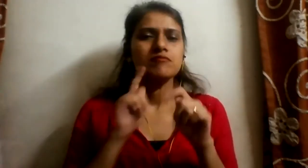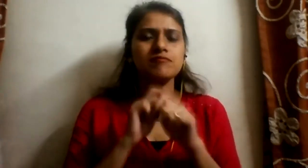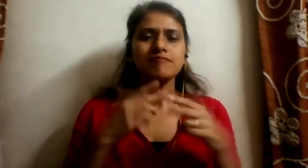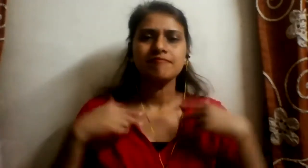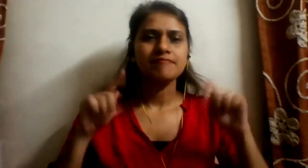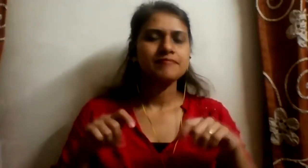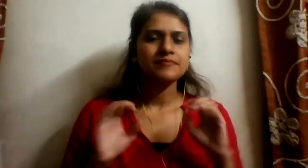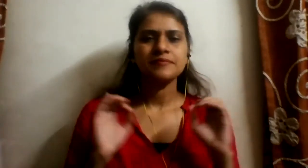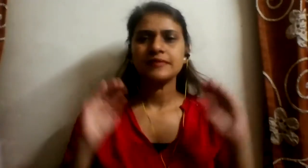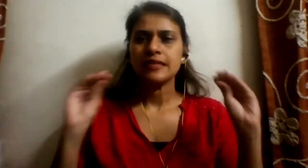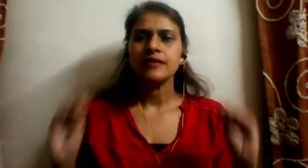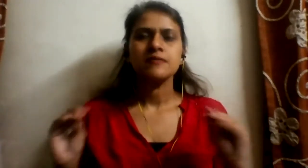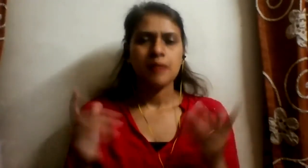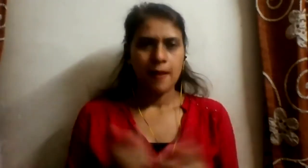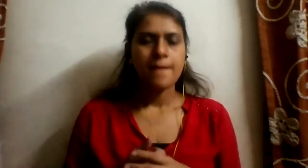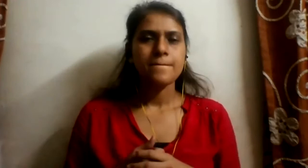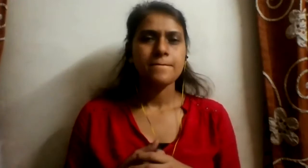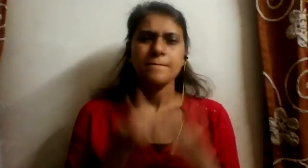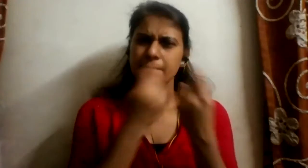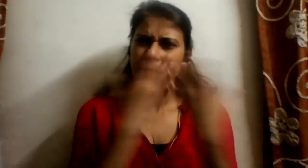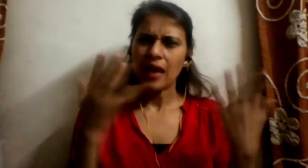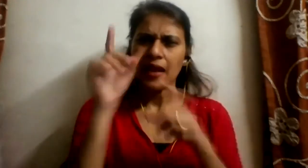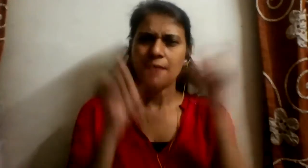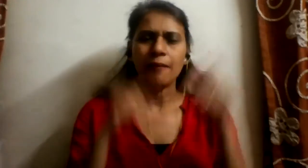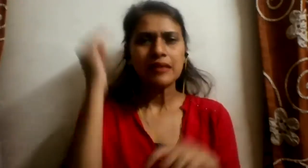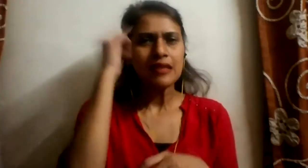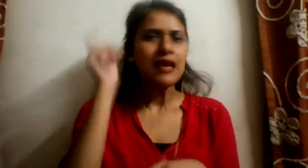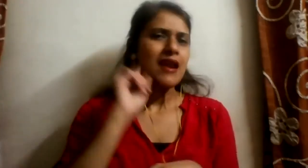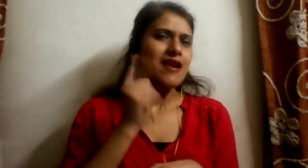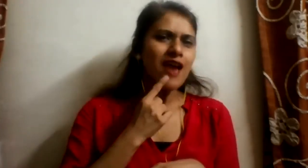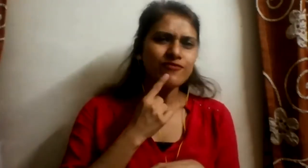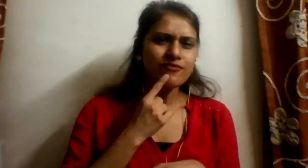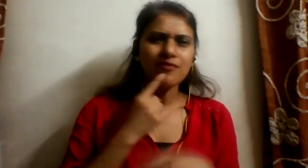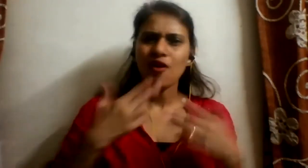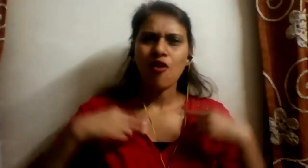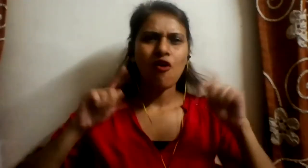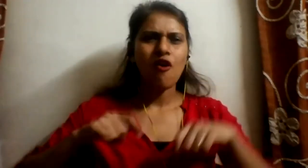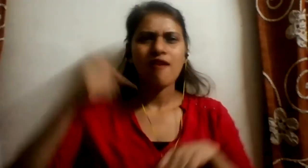Because many people think deaf people cannot become lawyers, but deaf people cannot become judges. They very